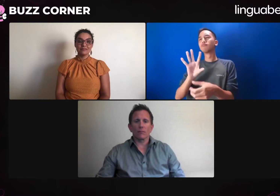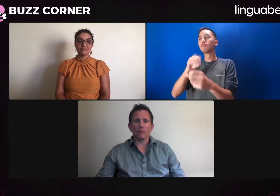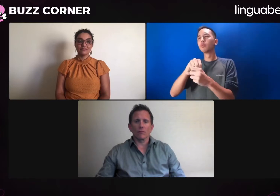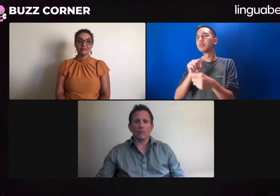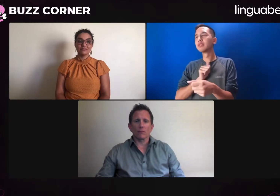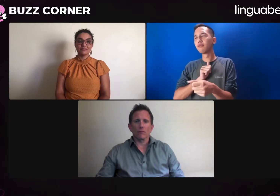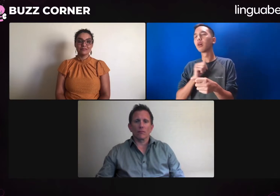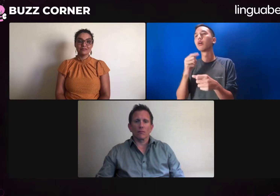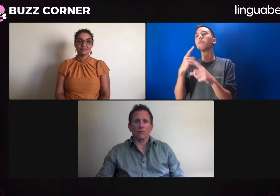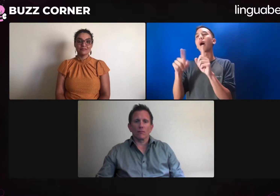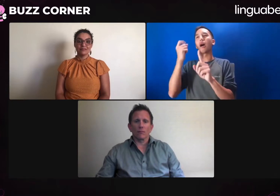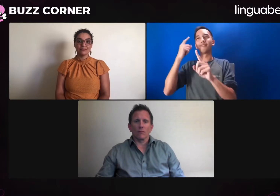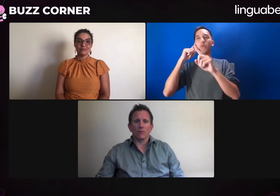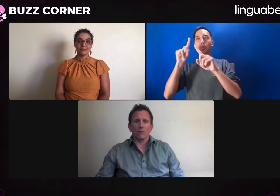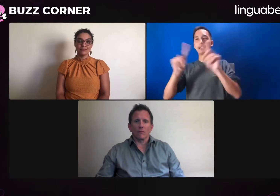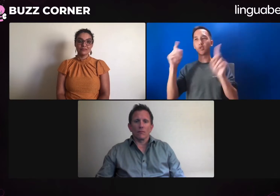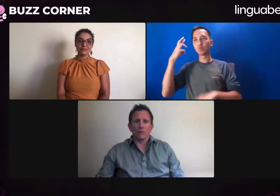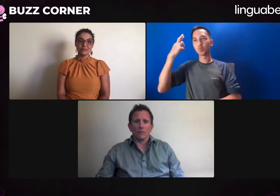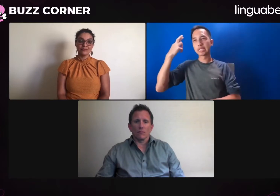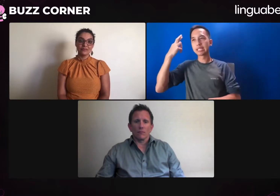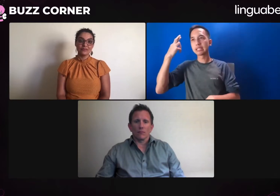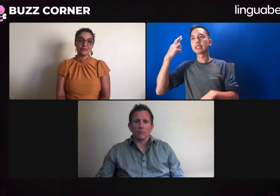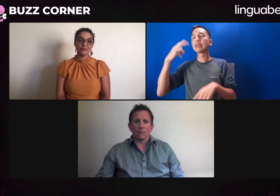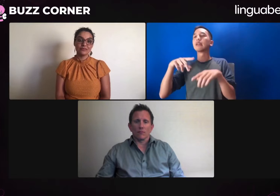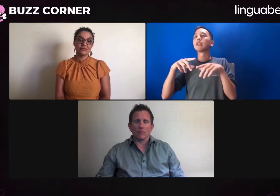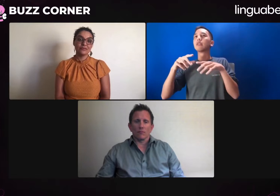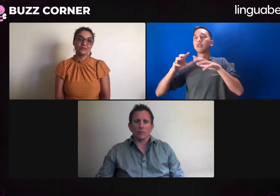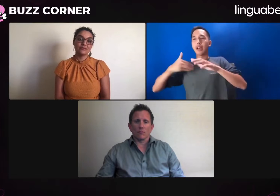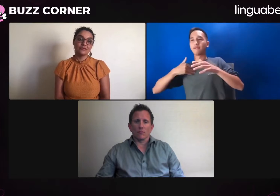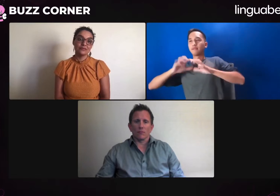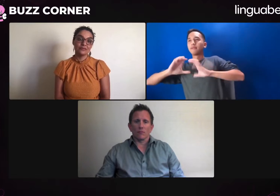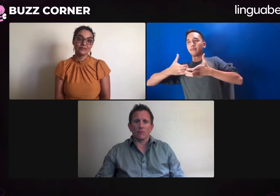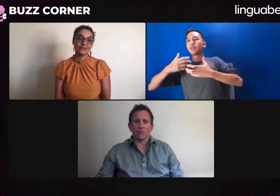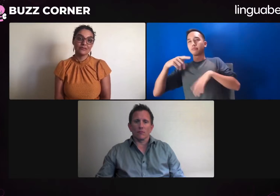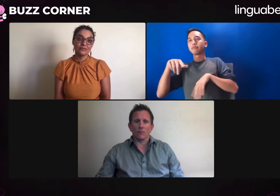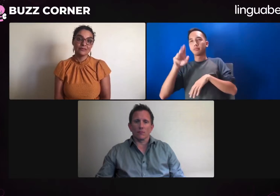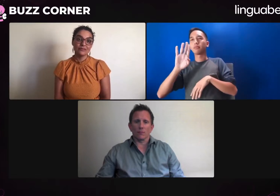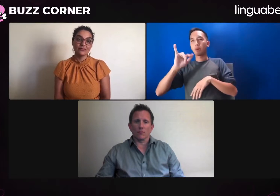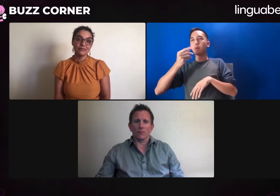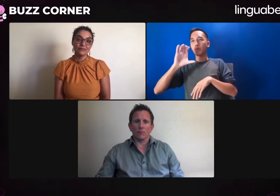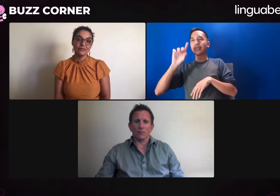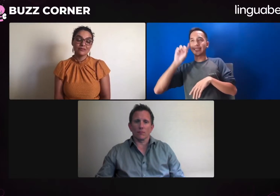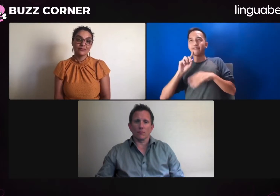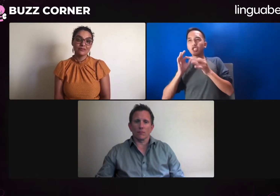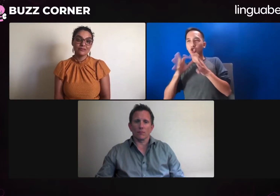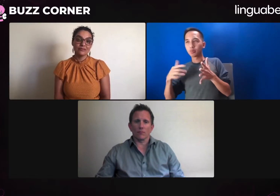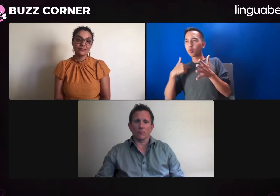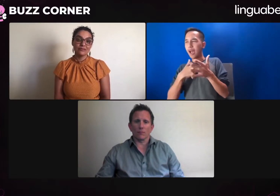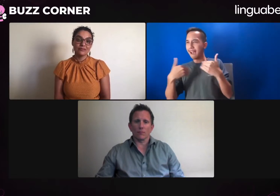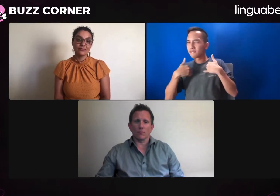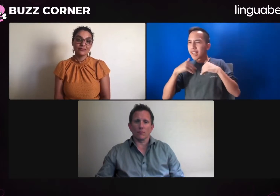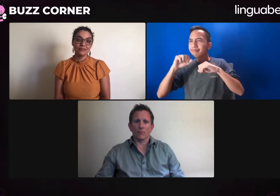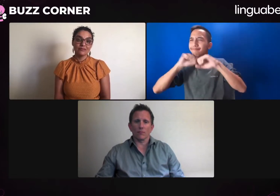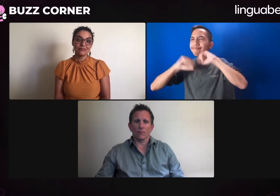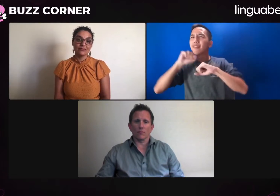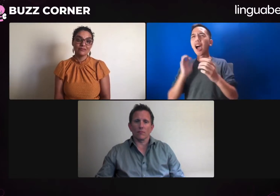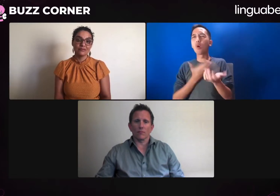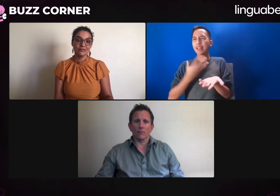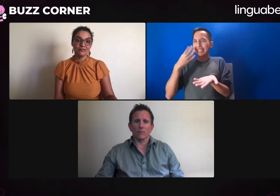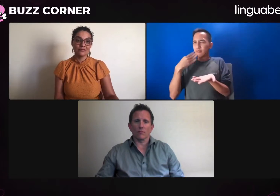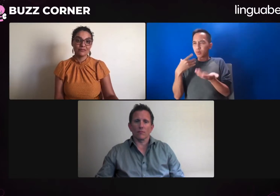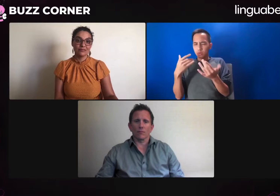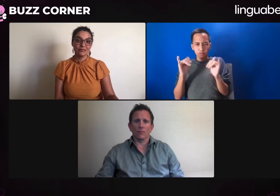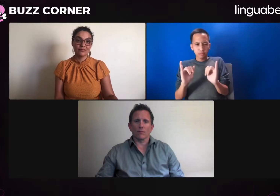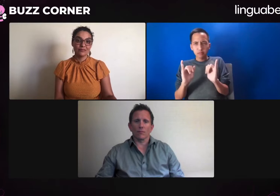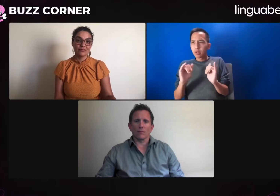of mixed emotions. And I myself was involved, but for various reasons, not that because I was involved with the BIPOC